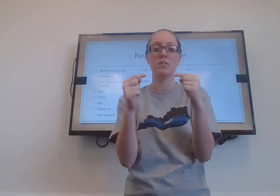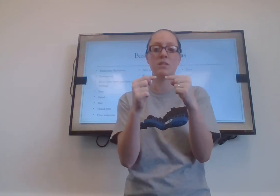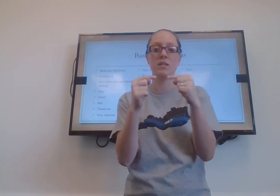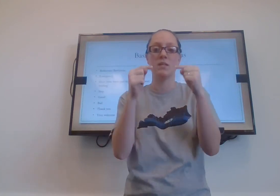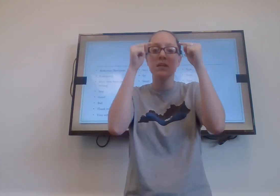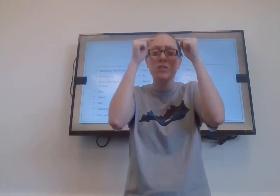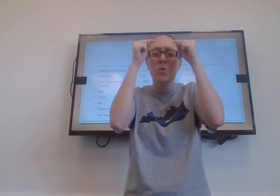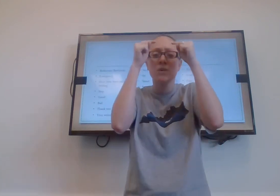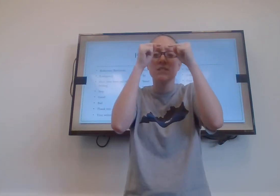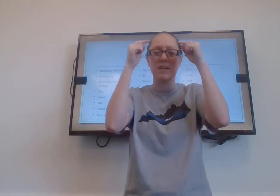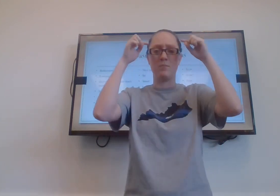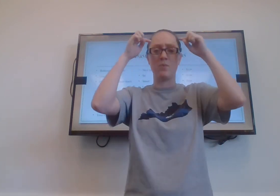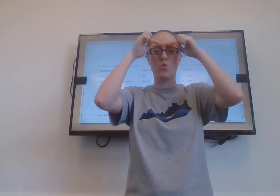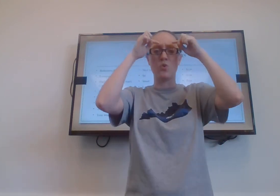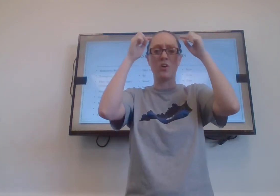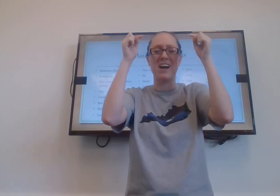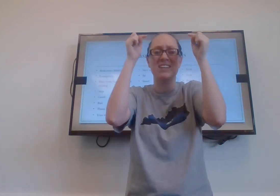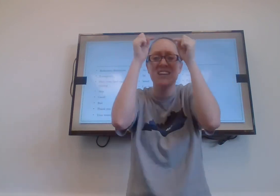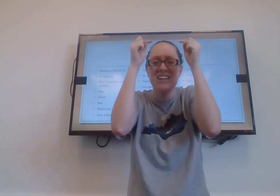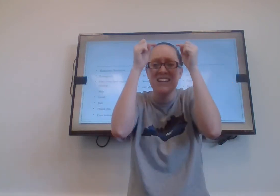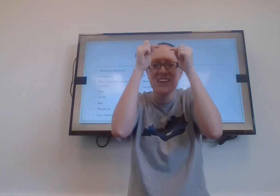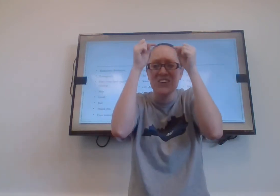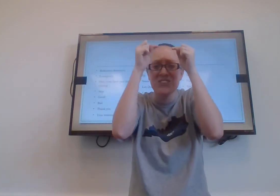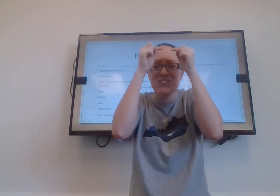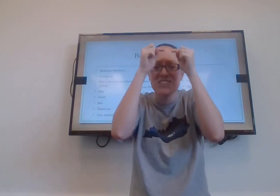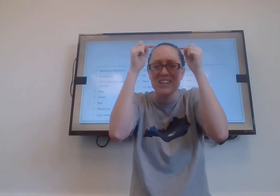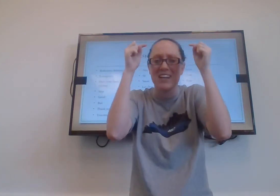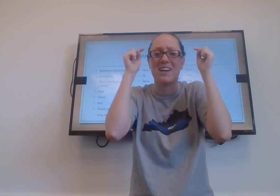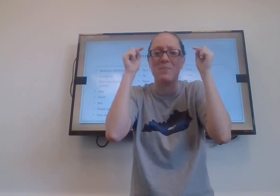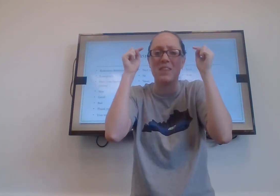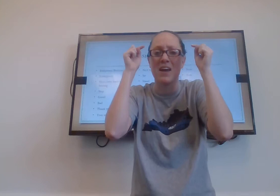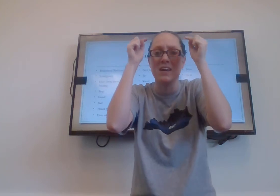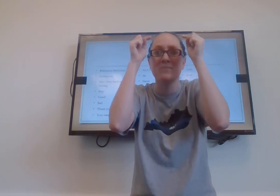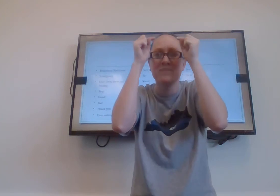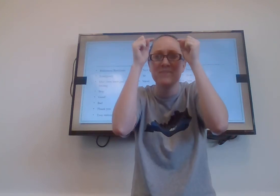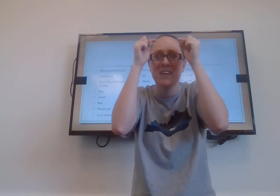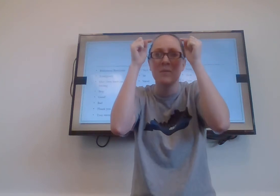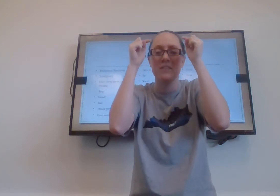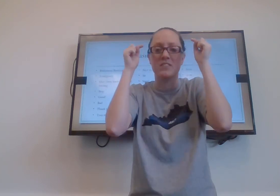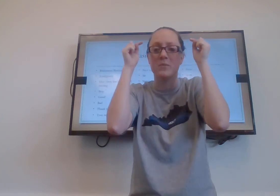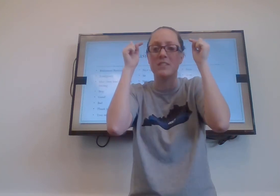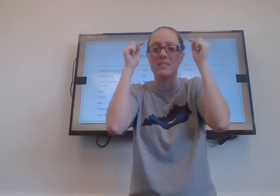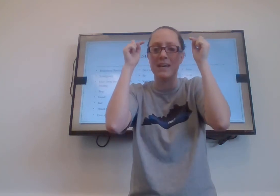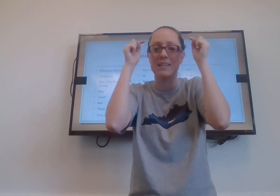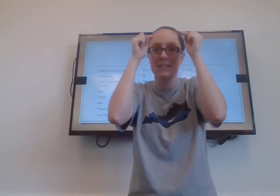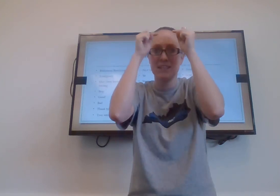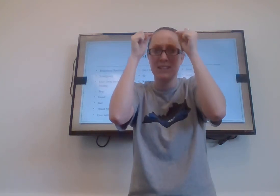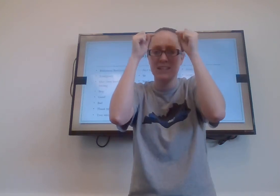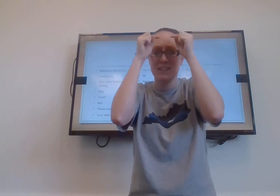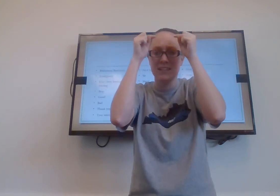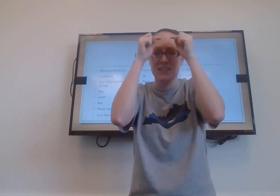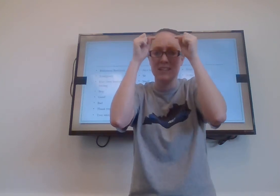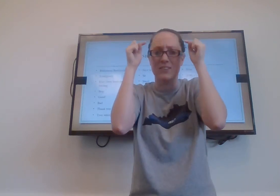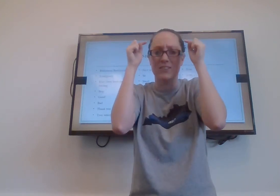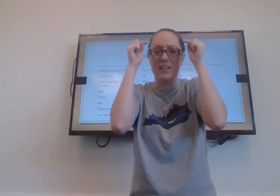it and burrow your eyes, it hurts, and kind of make that, if someone does that, and it